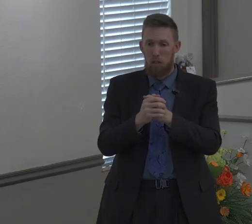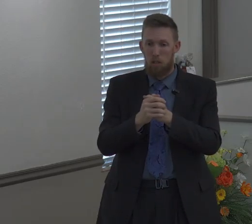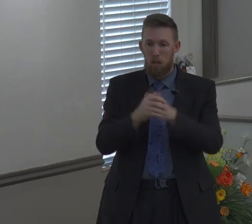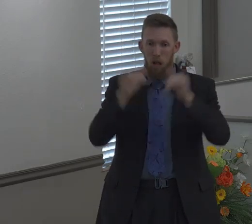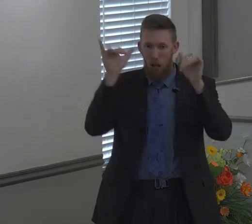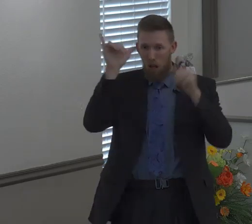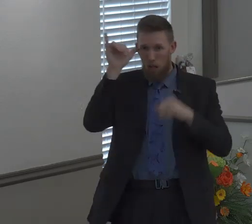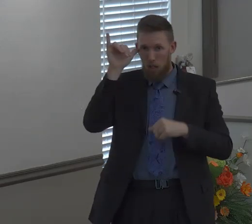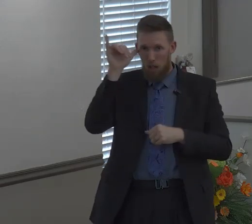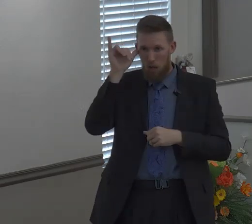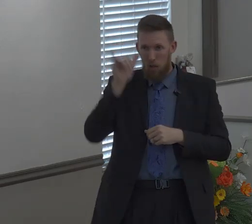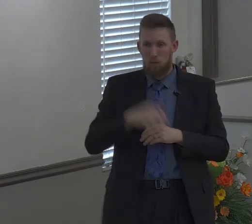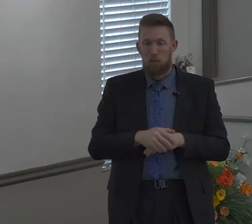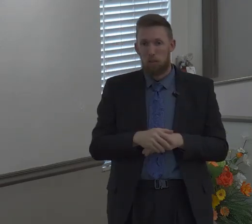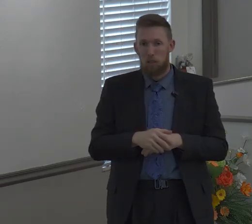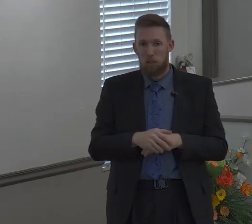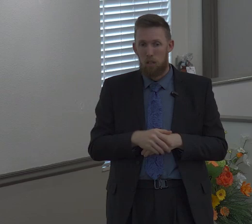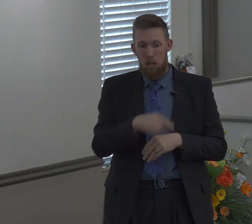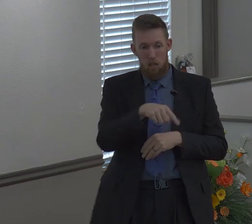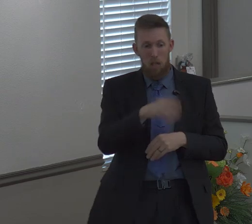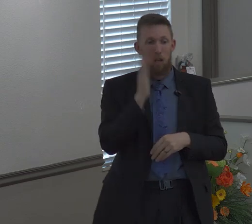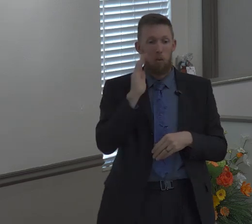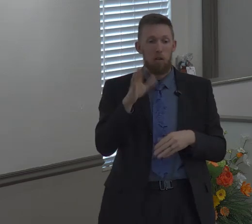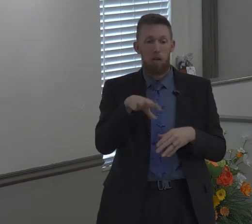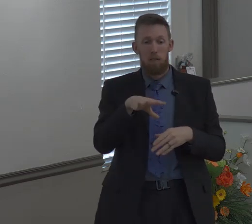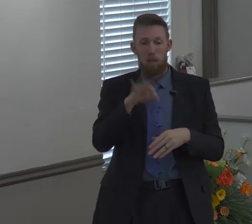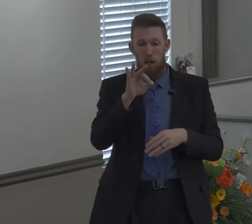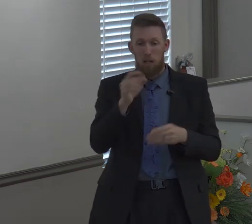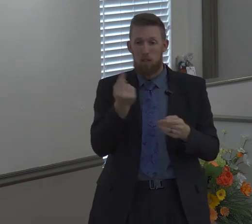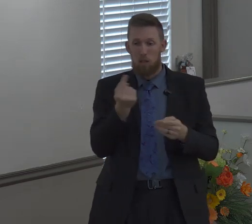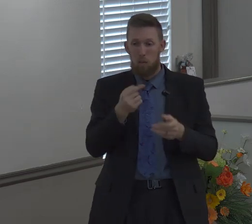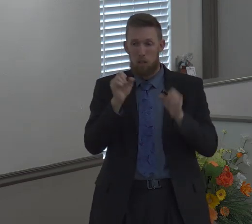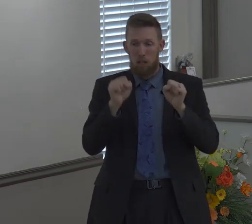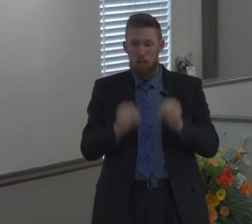A ministerial calf maker is easily found.